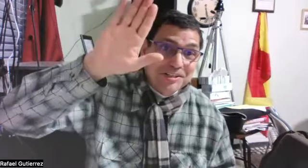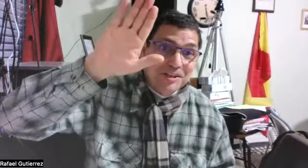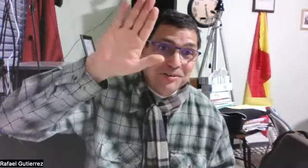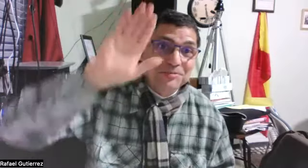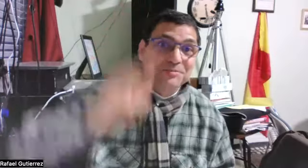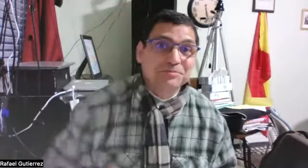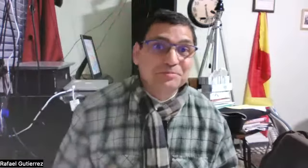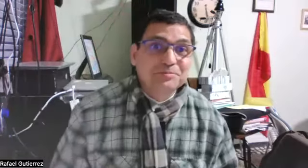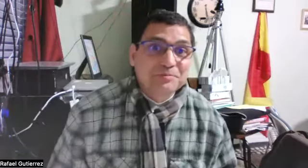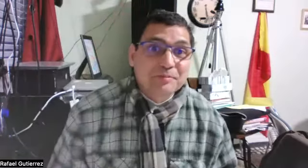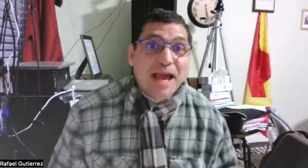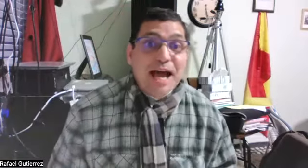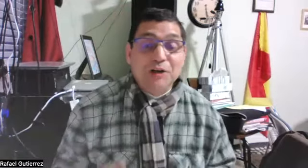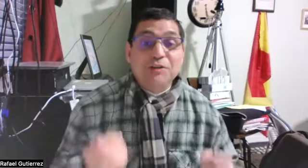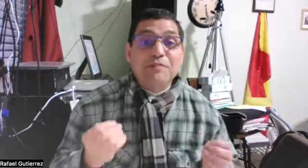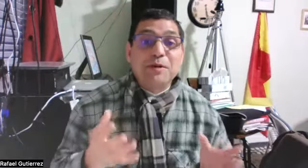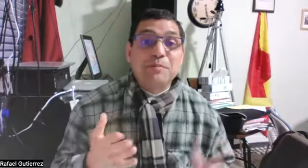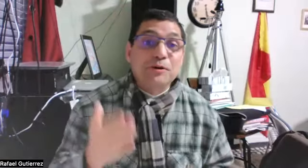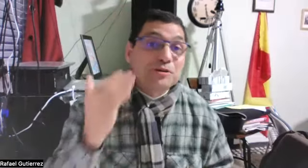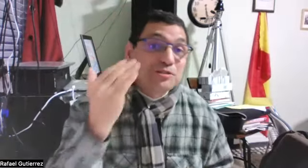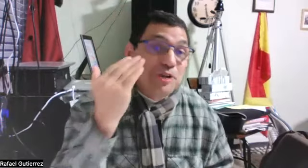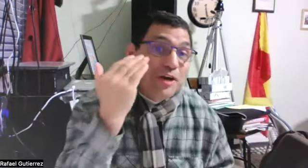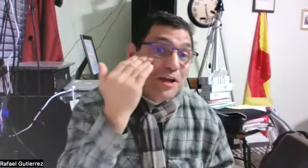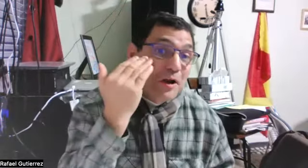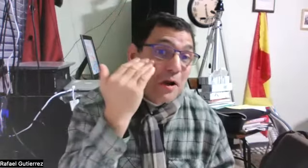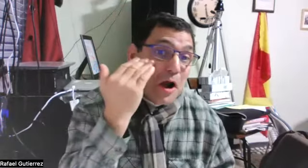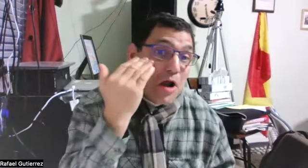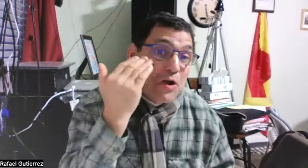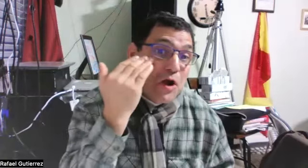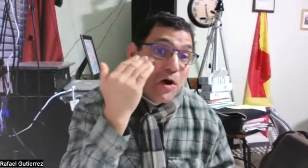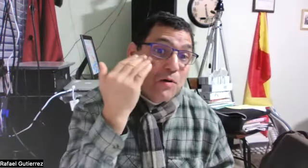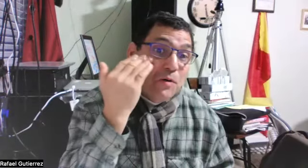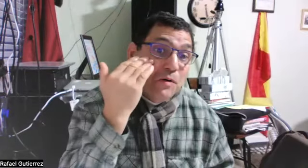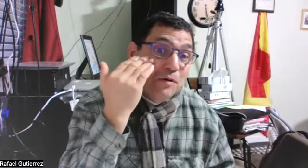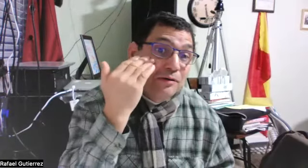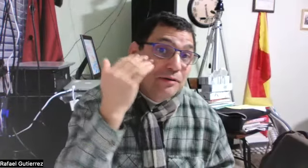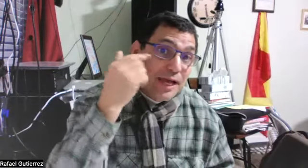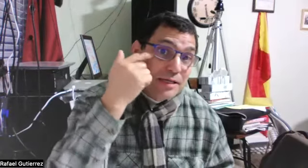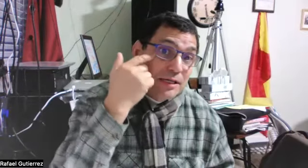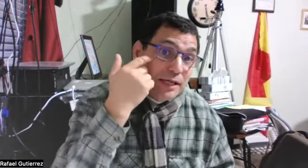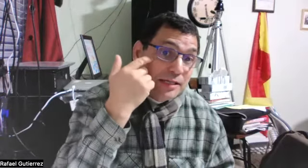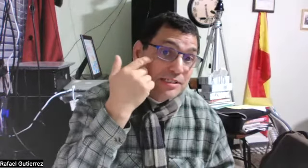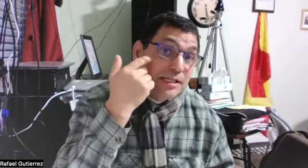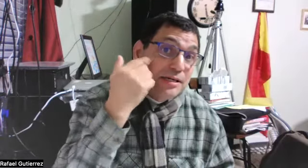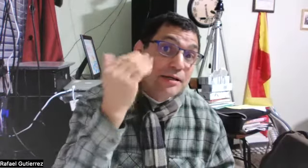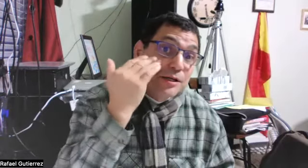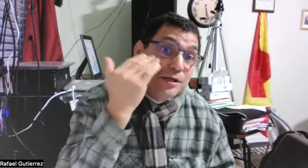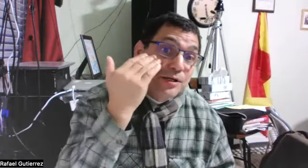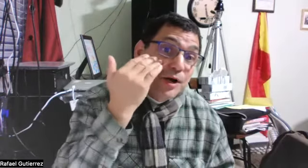know. A lot of deaf people use no here. No, like C, no,